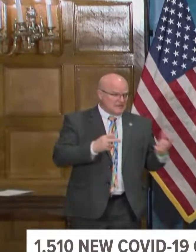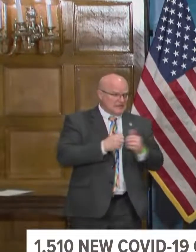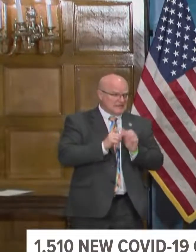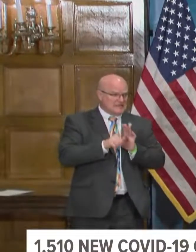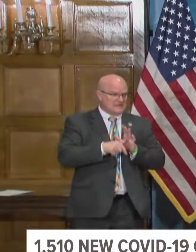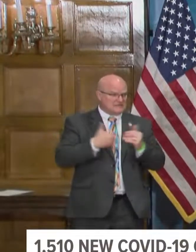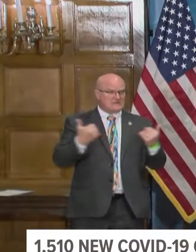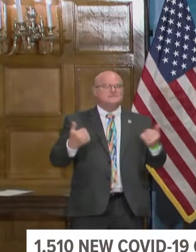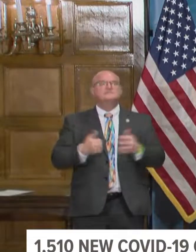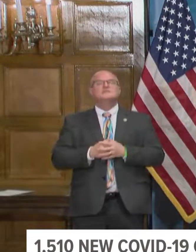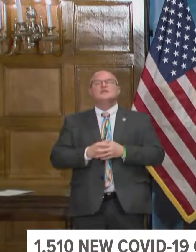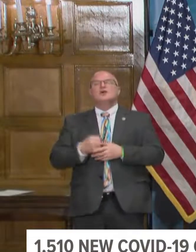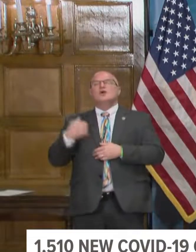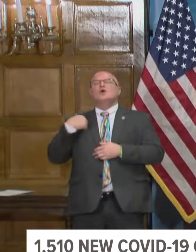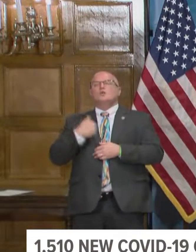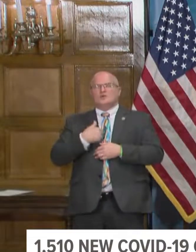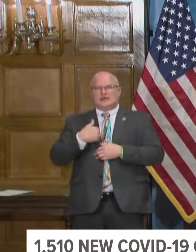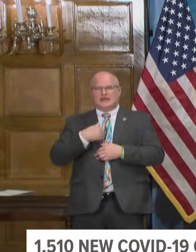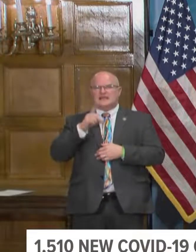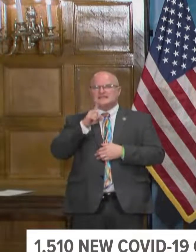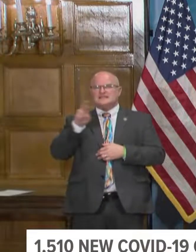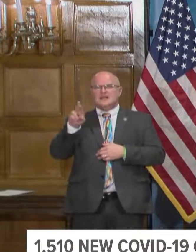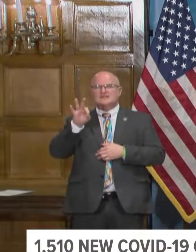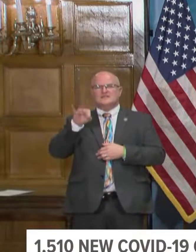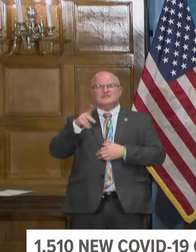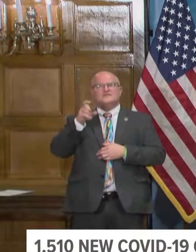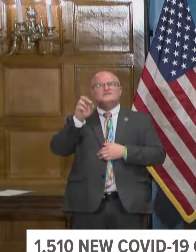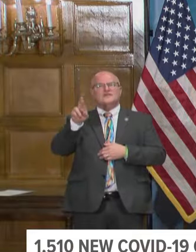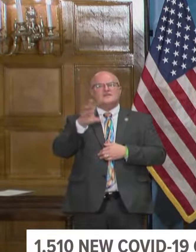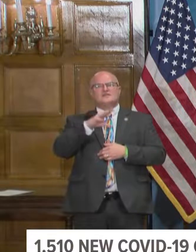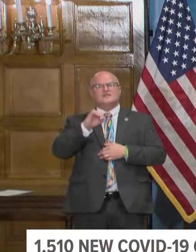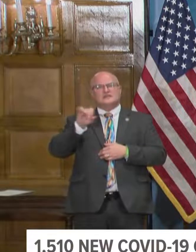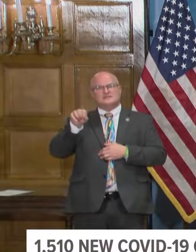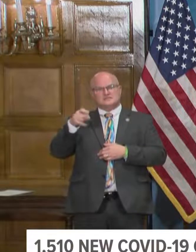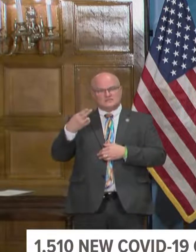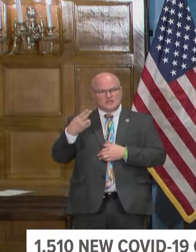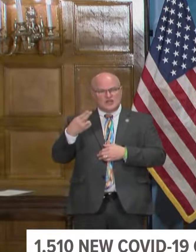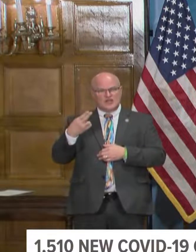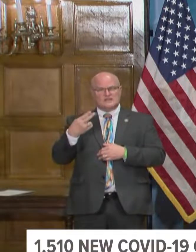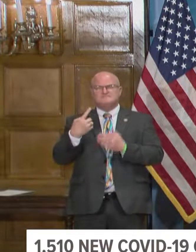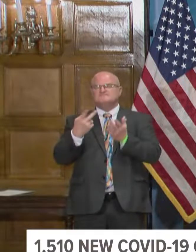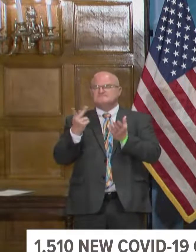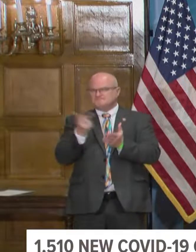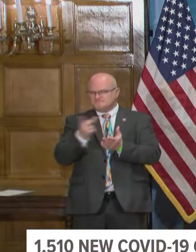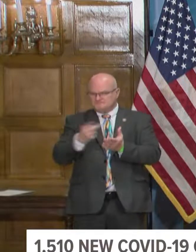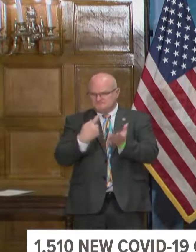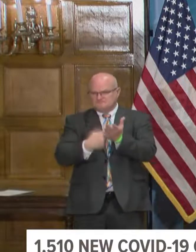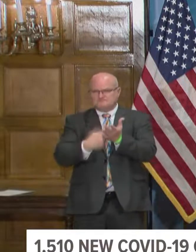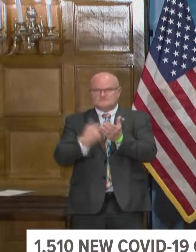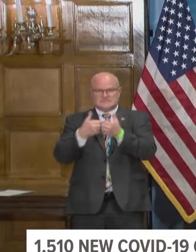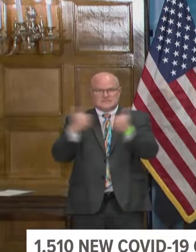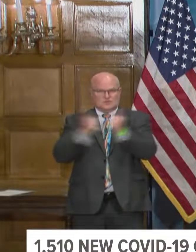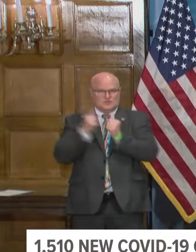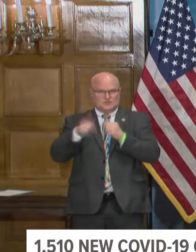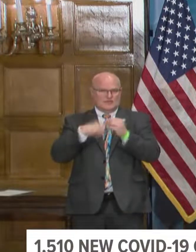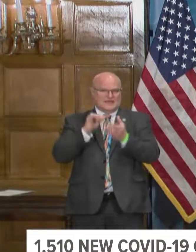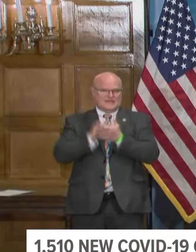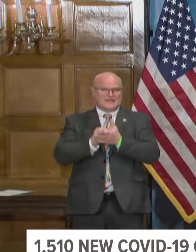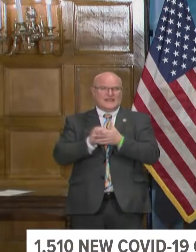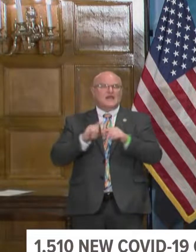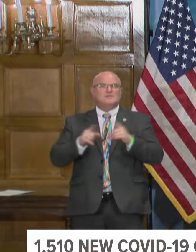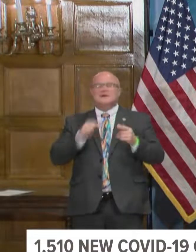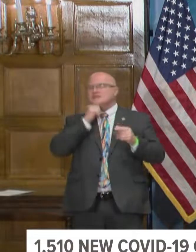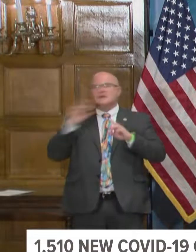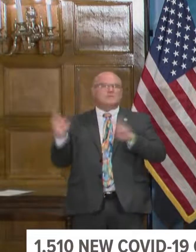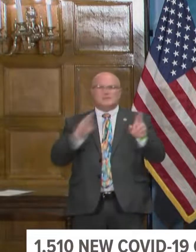separately? All right, we'll have this Dr. Pfeffer and Josh, they can communicate separately with you on that, but they're not